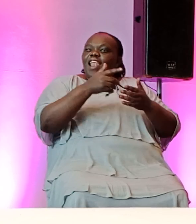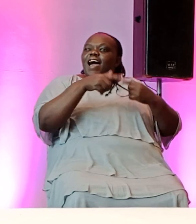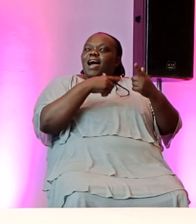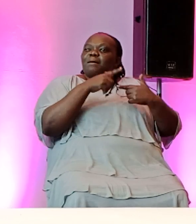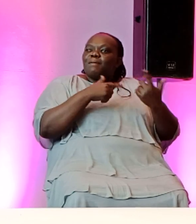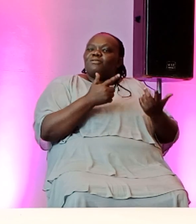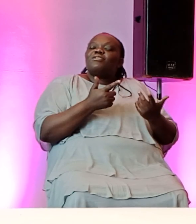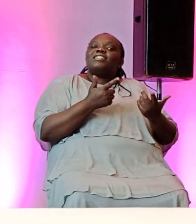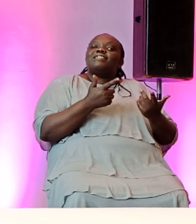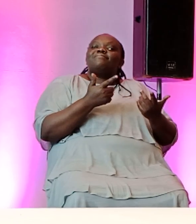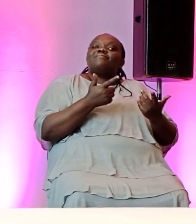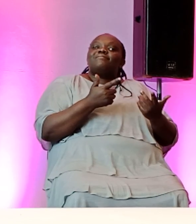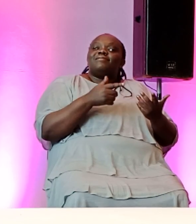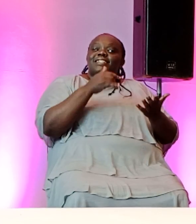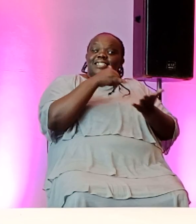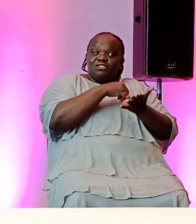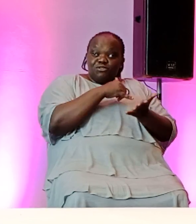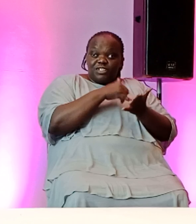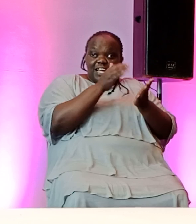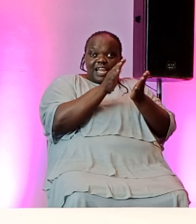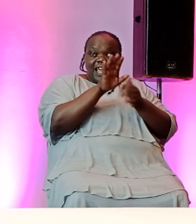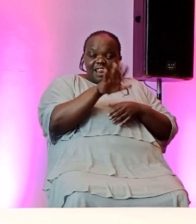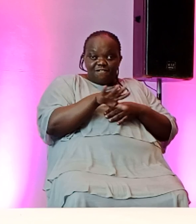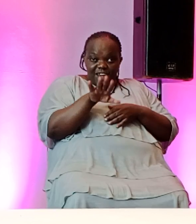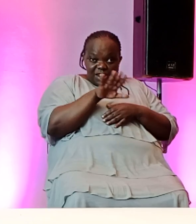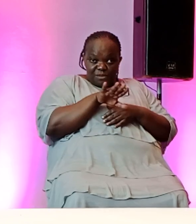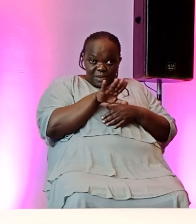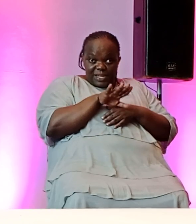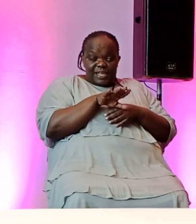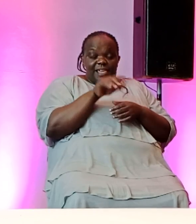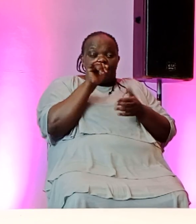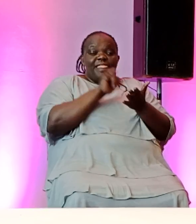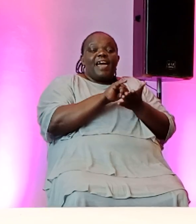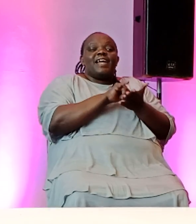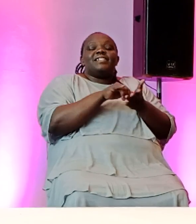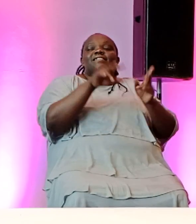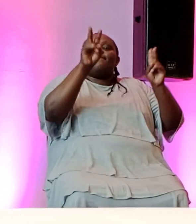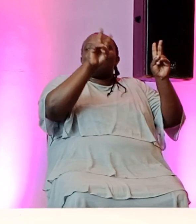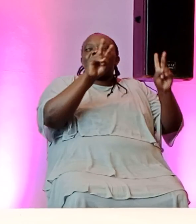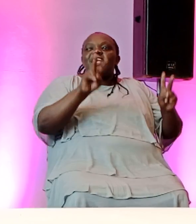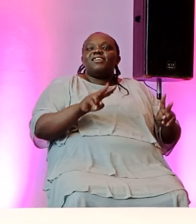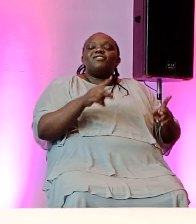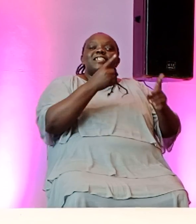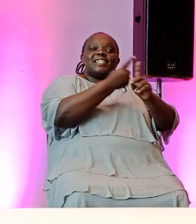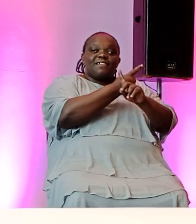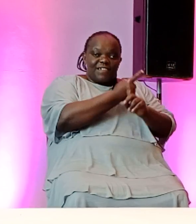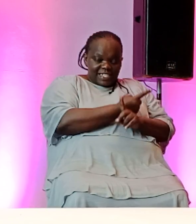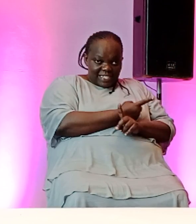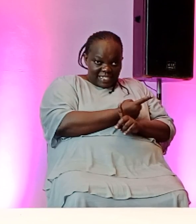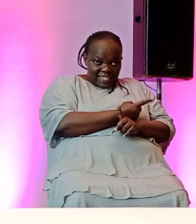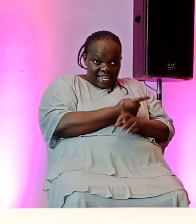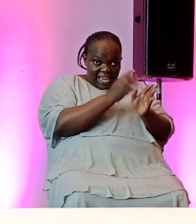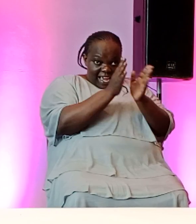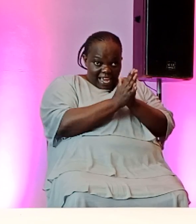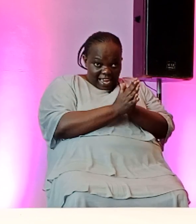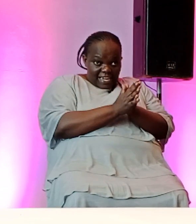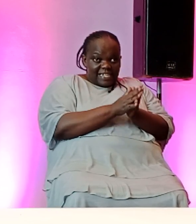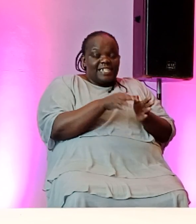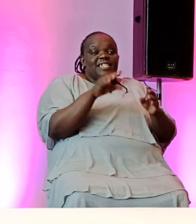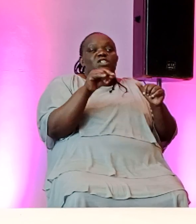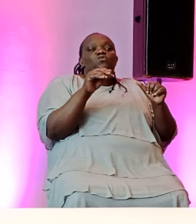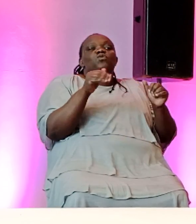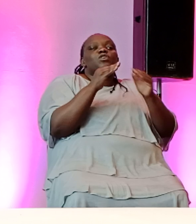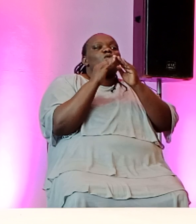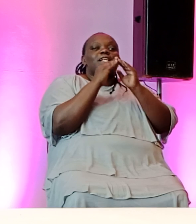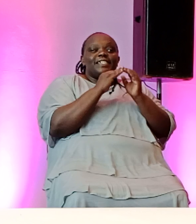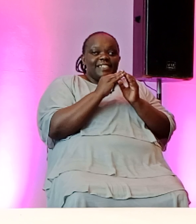about fostering an inclusive environment that really values diversity and equality.